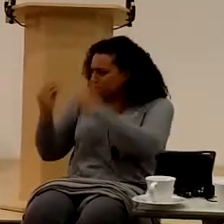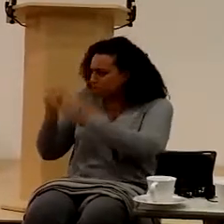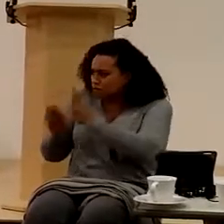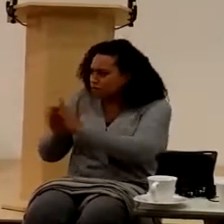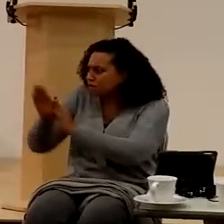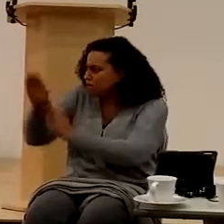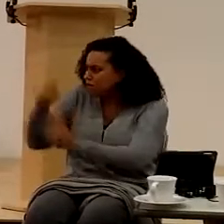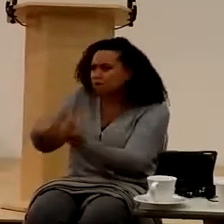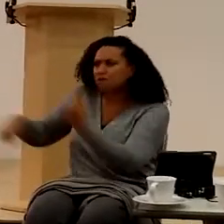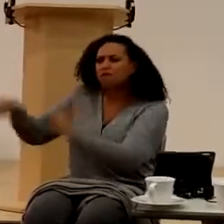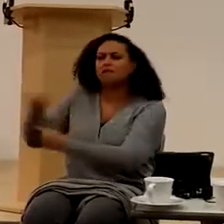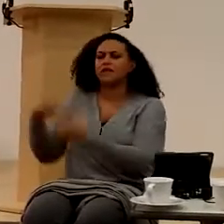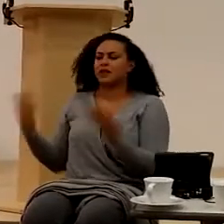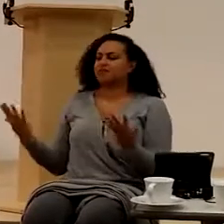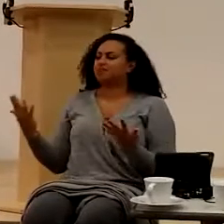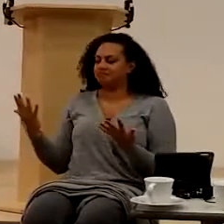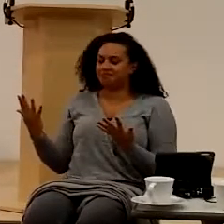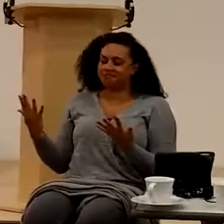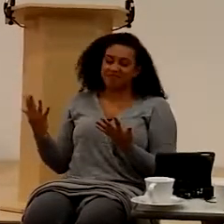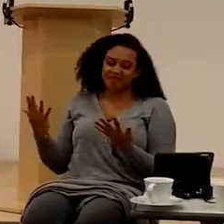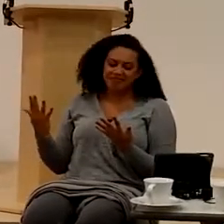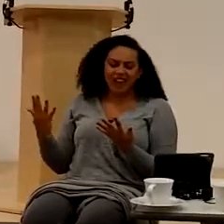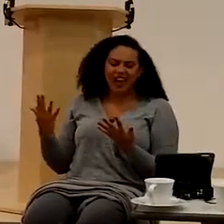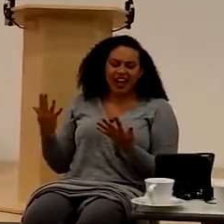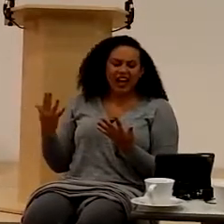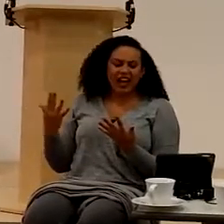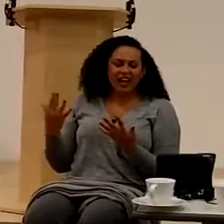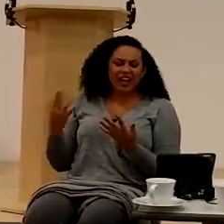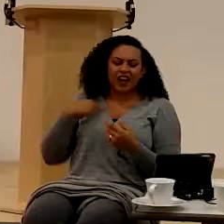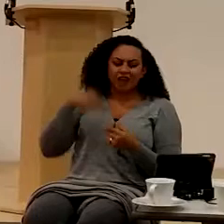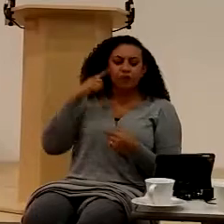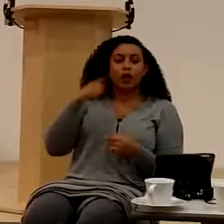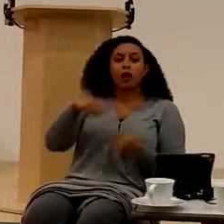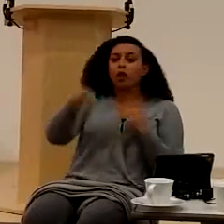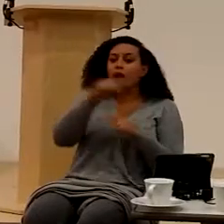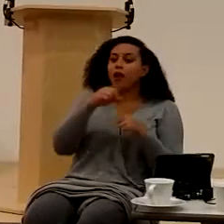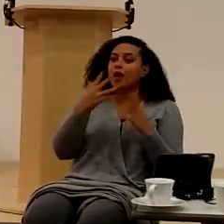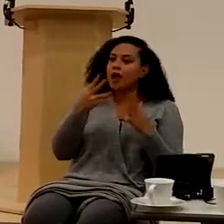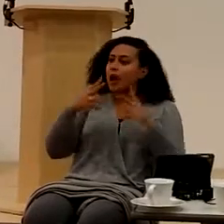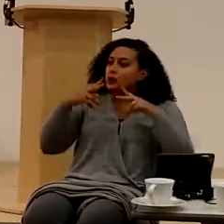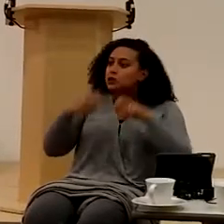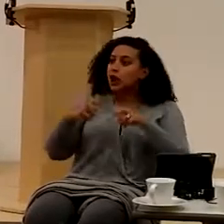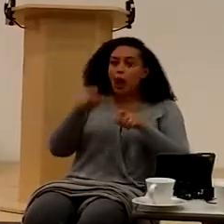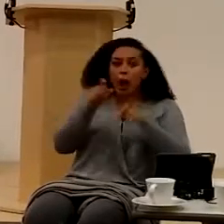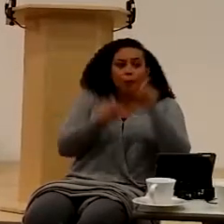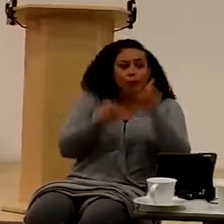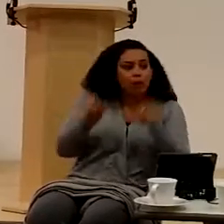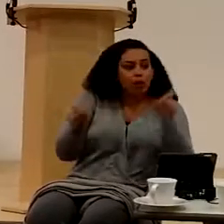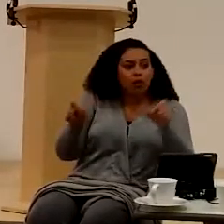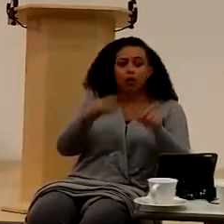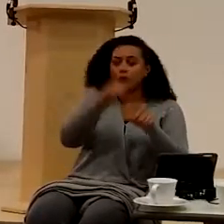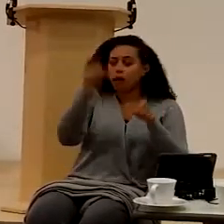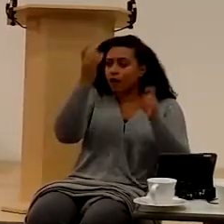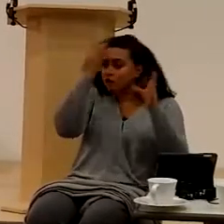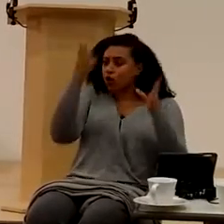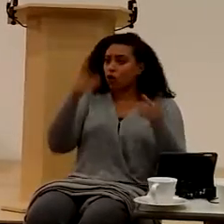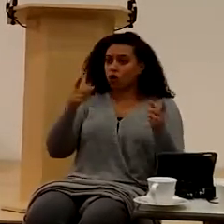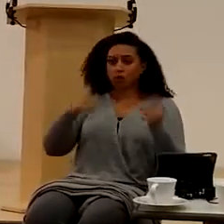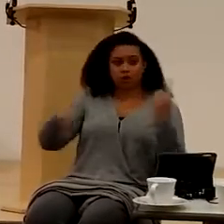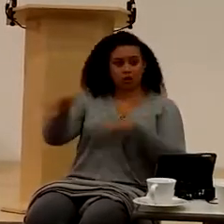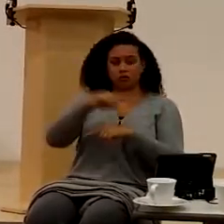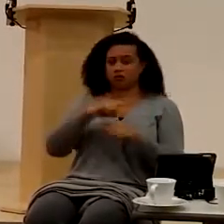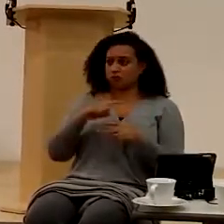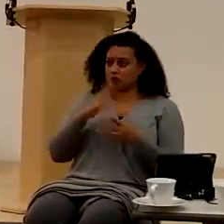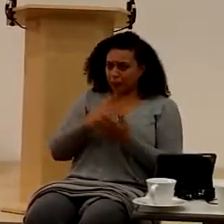it never been about ignorance or forgetting we